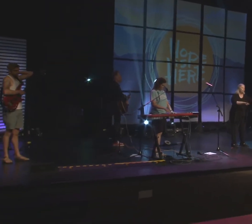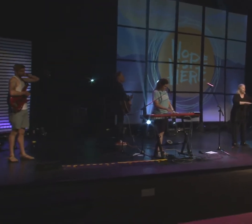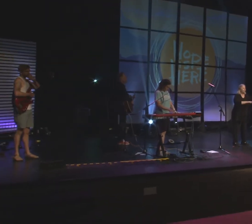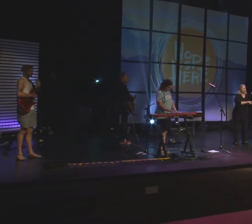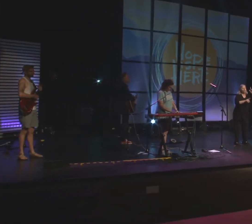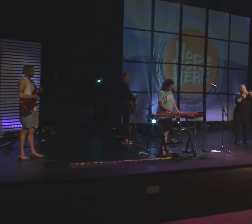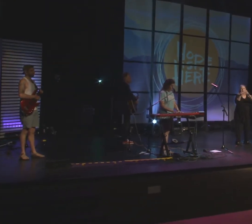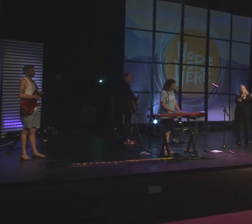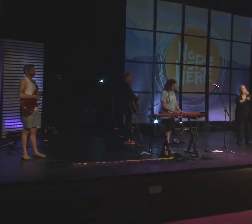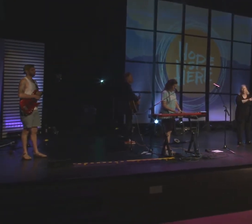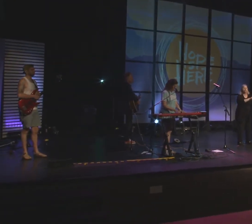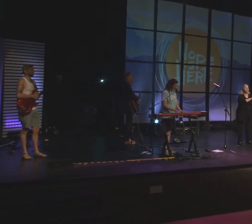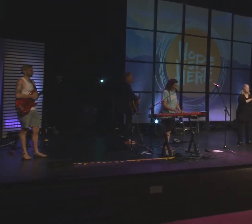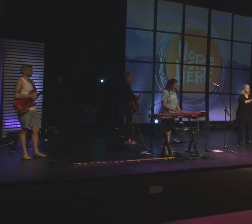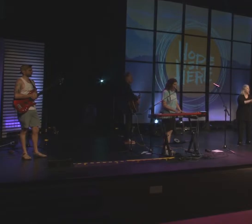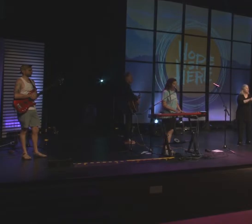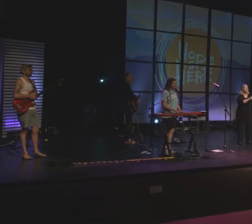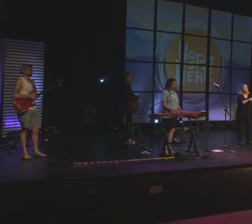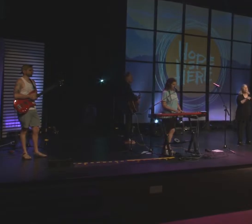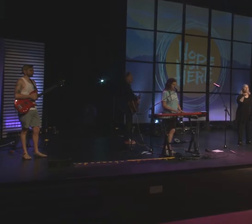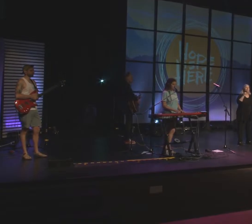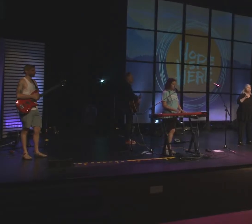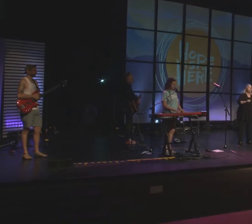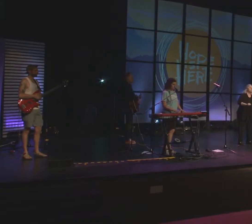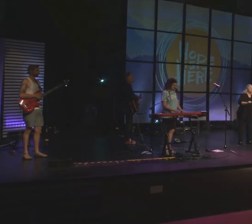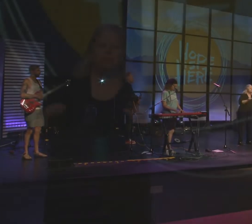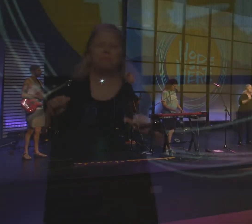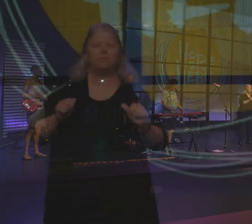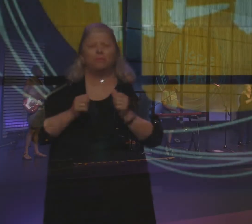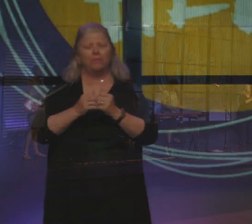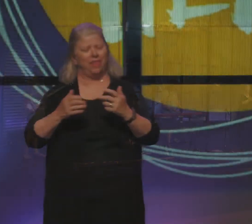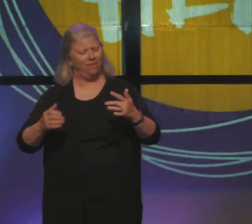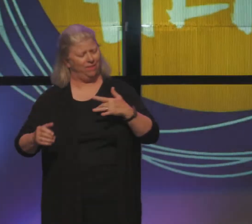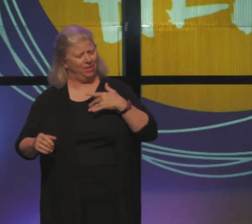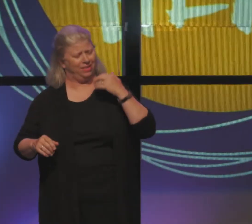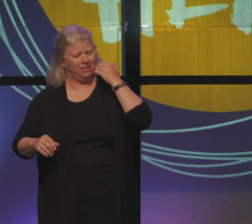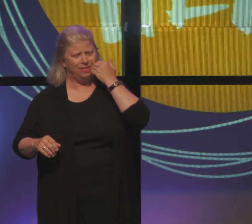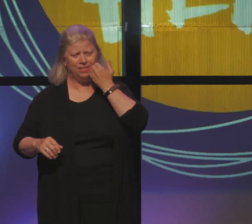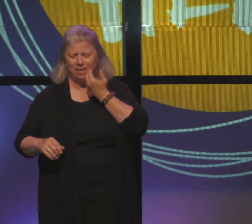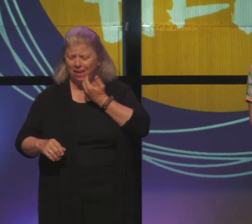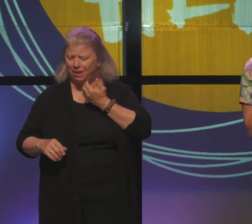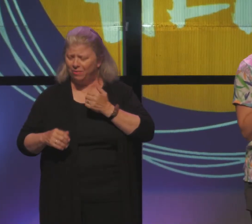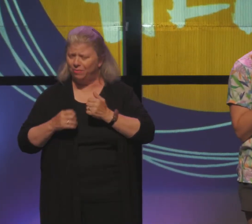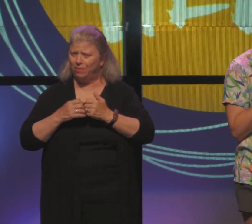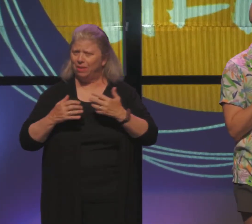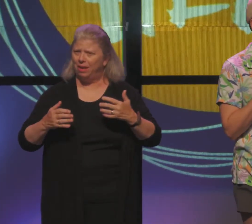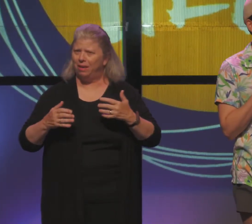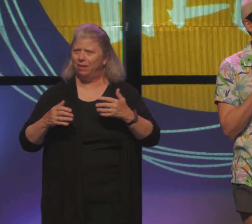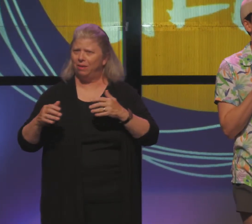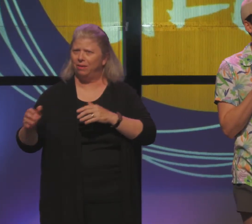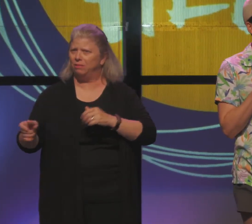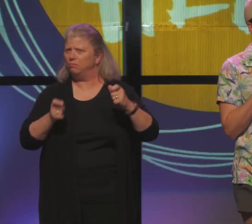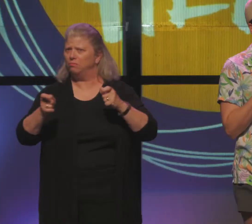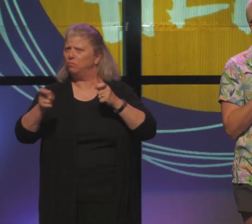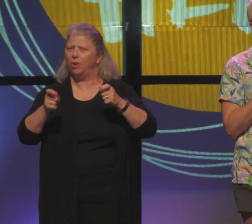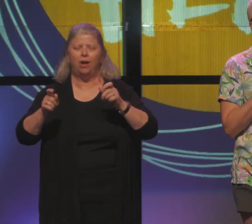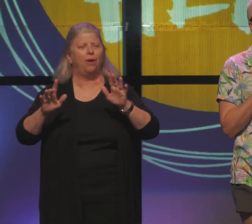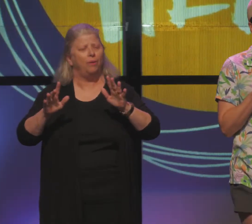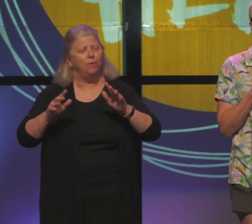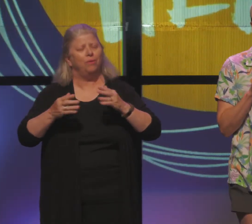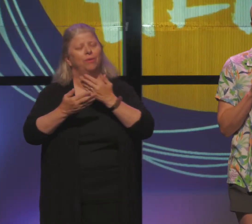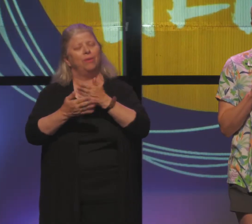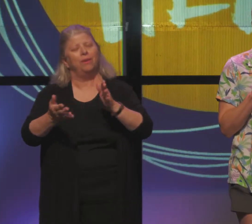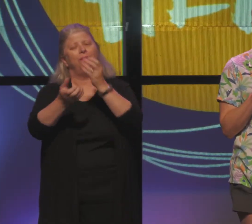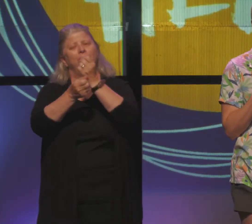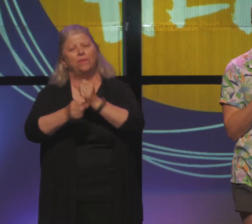engagement and doubt without any shame, without control, with freedom